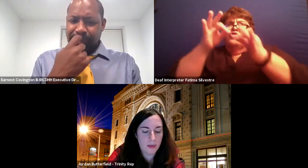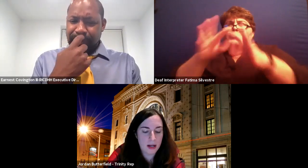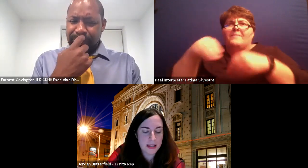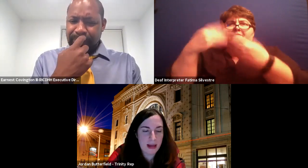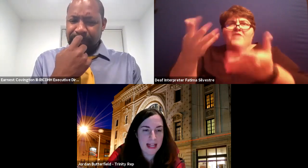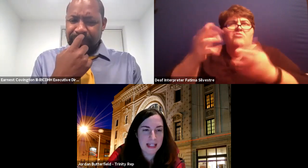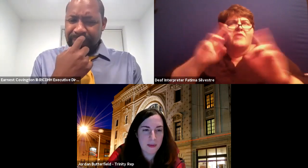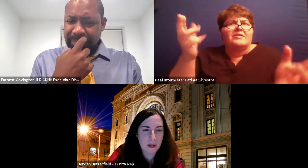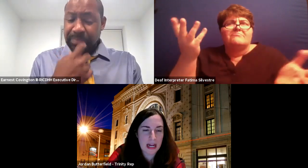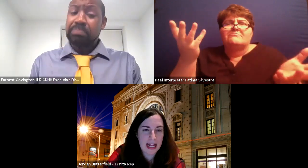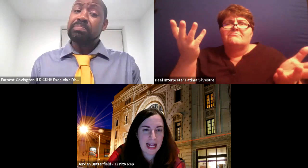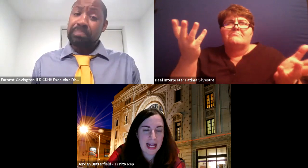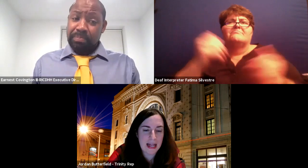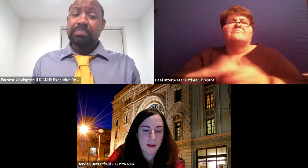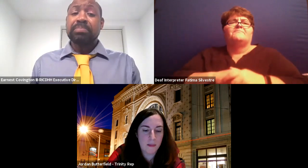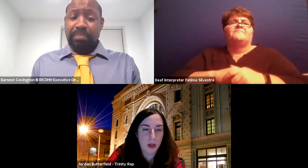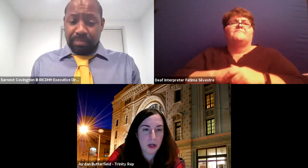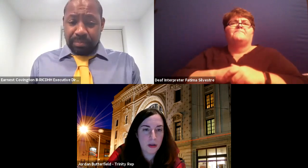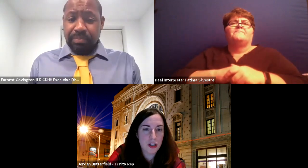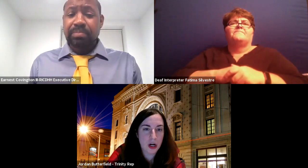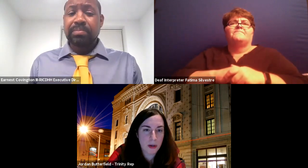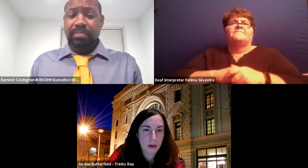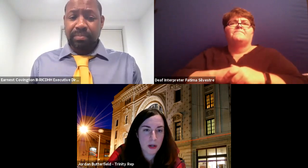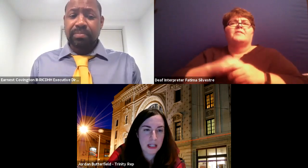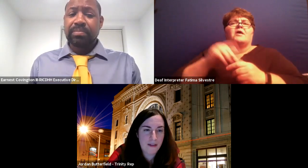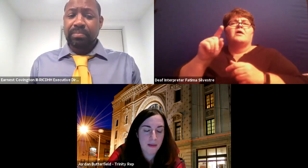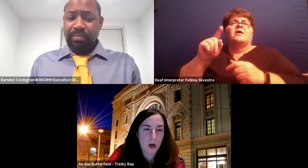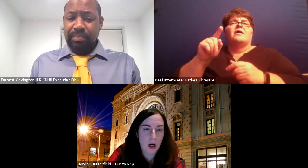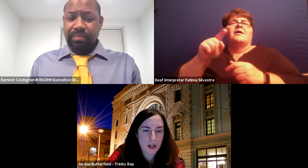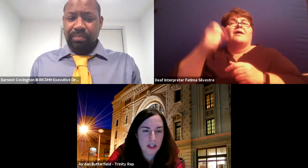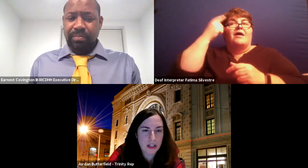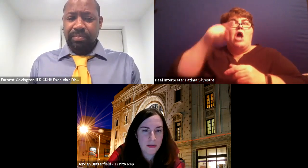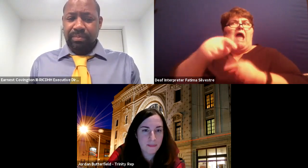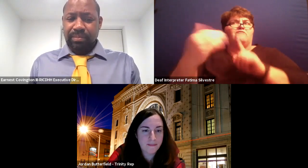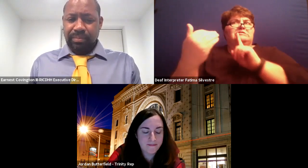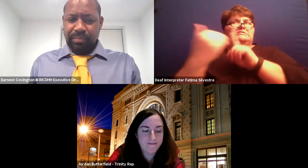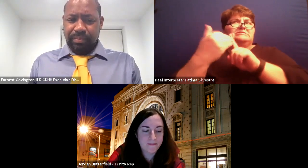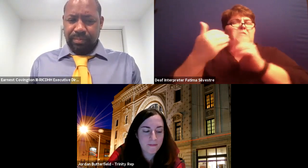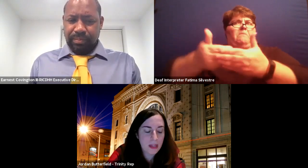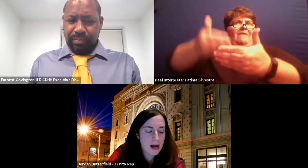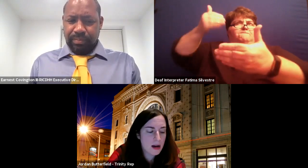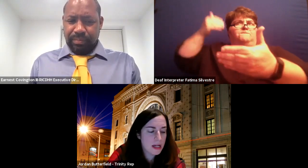need some heads up so that I can book the interpreters and have them rehearse.